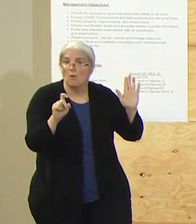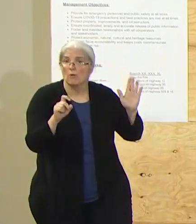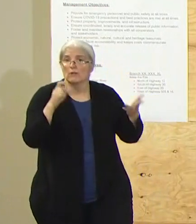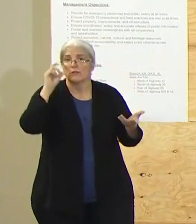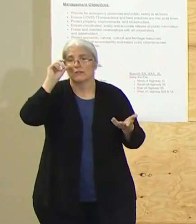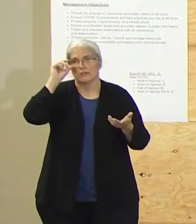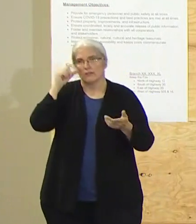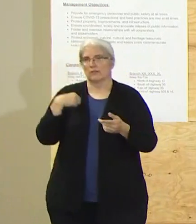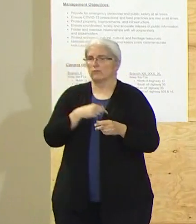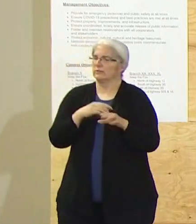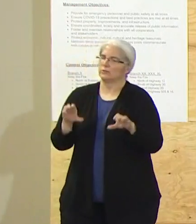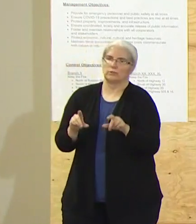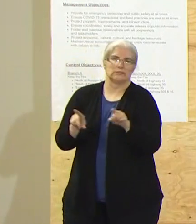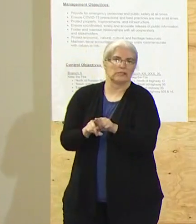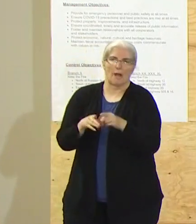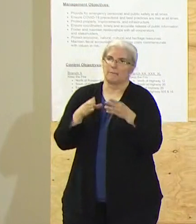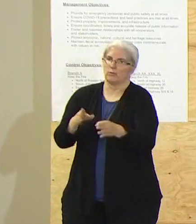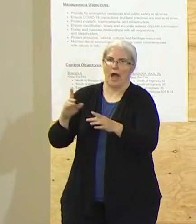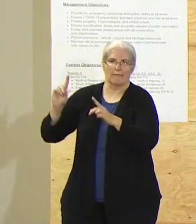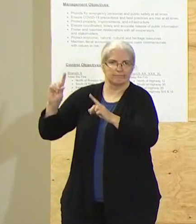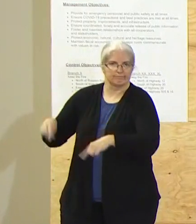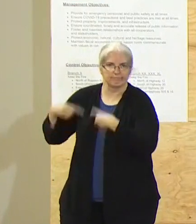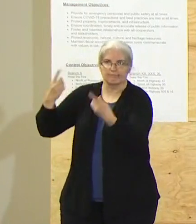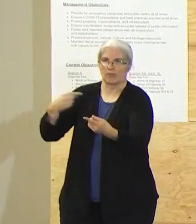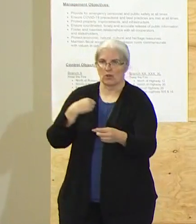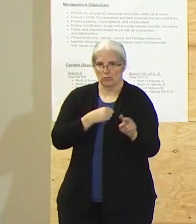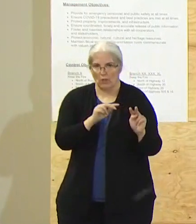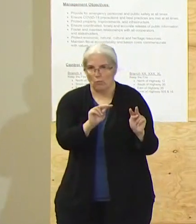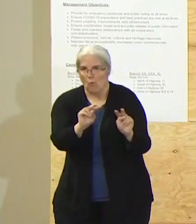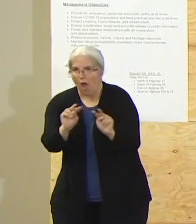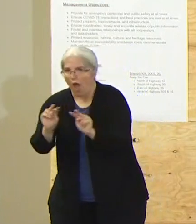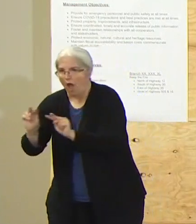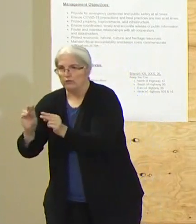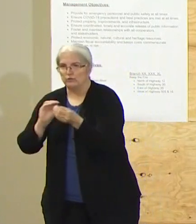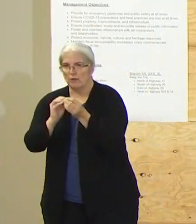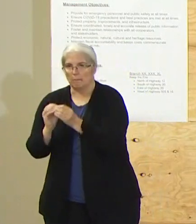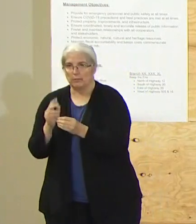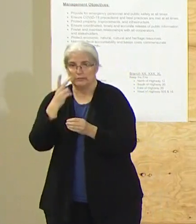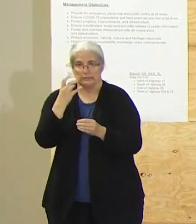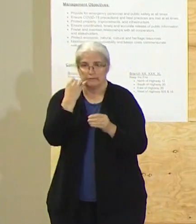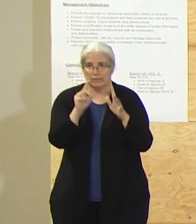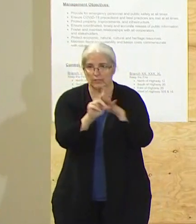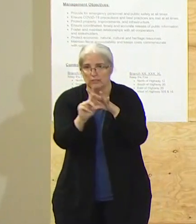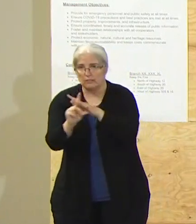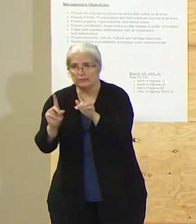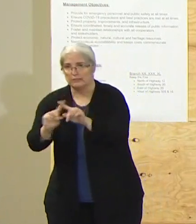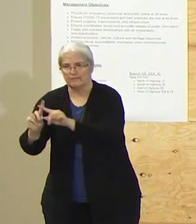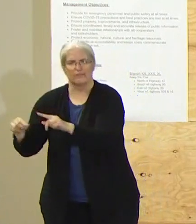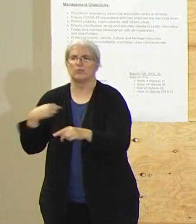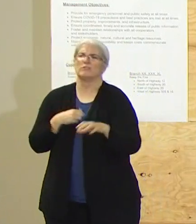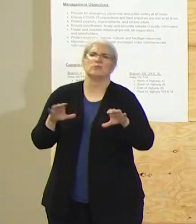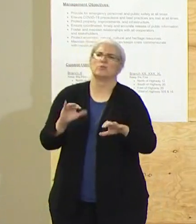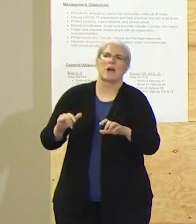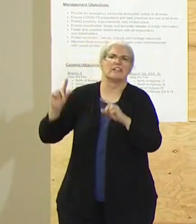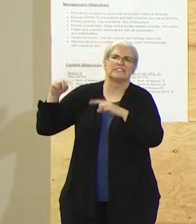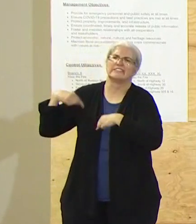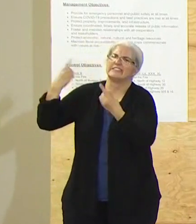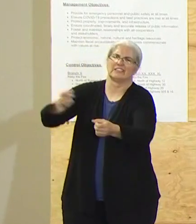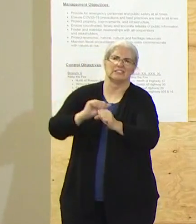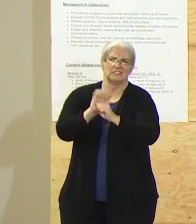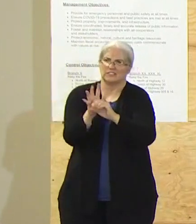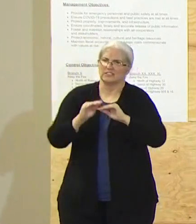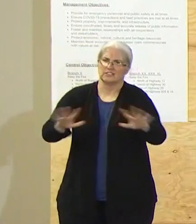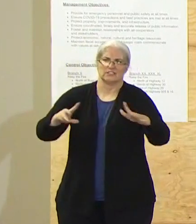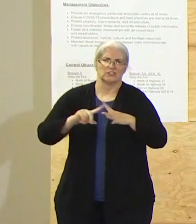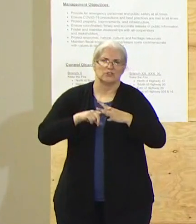the discrepancies. We've done that consistently since the beginning of this pandemic. We did that, for example, very recently in contemporary sense in San